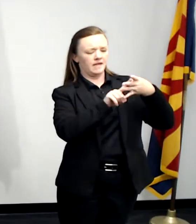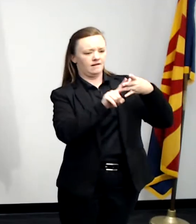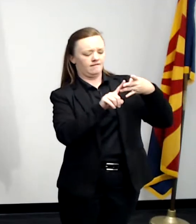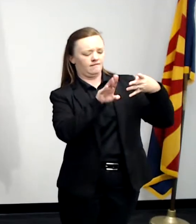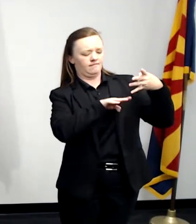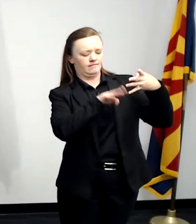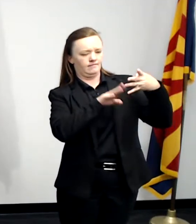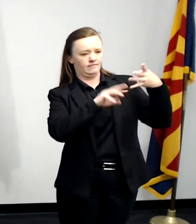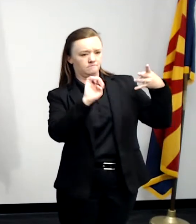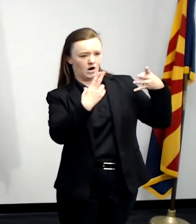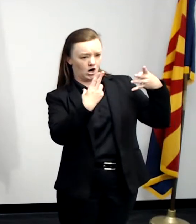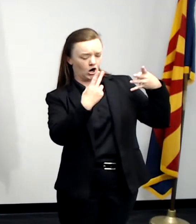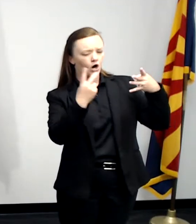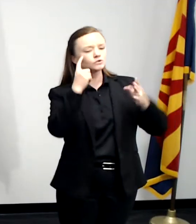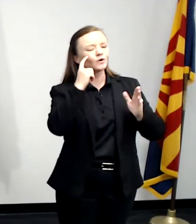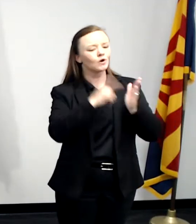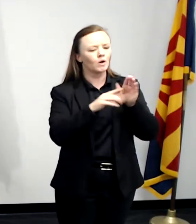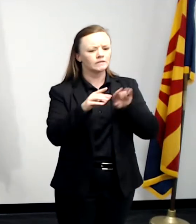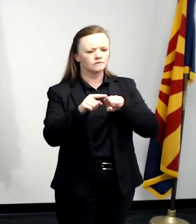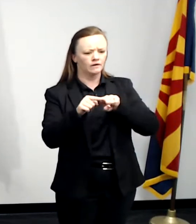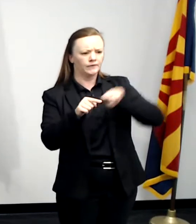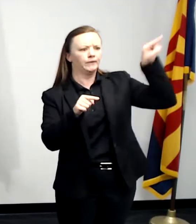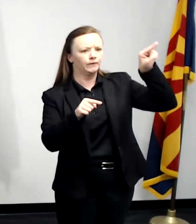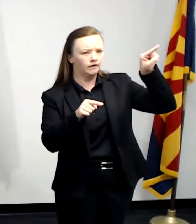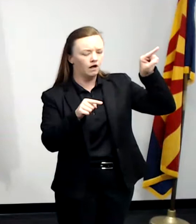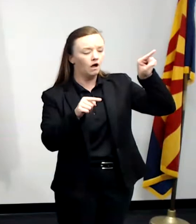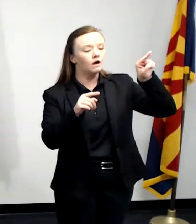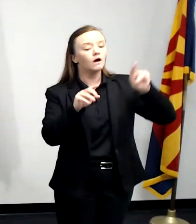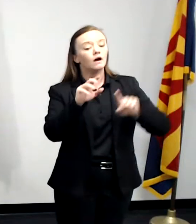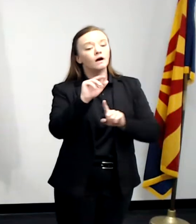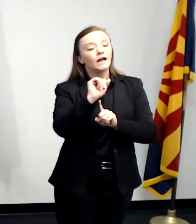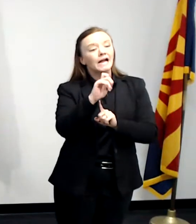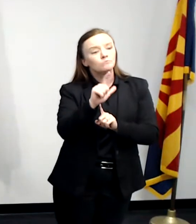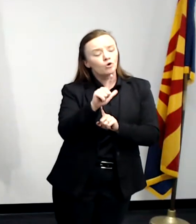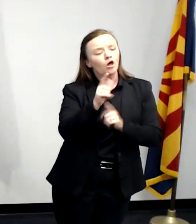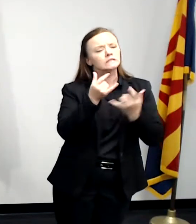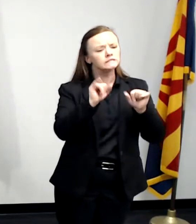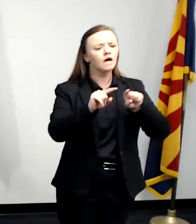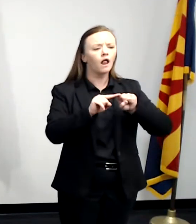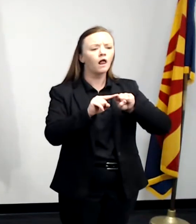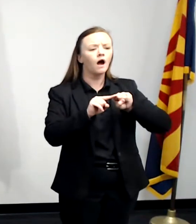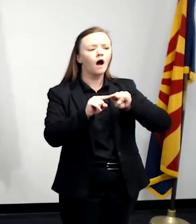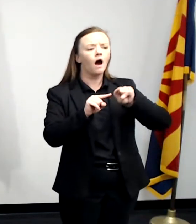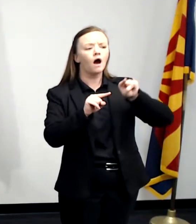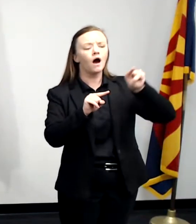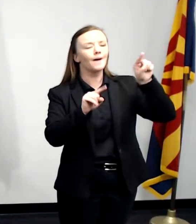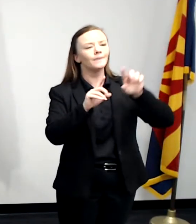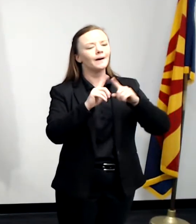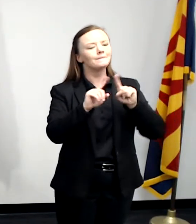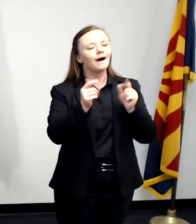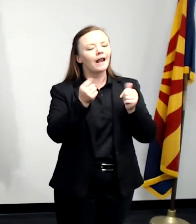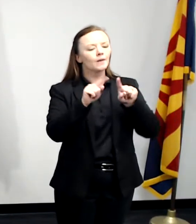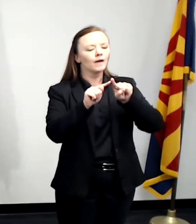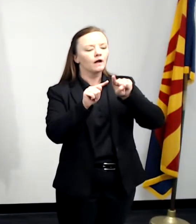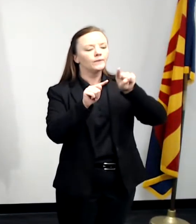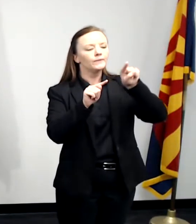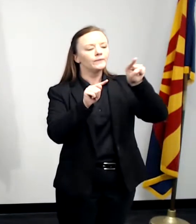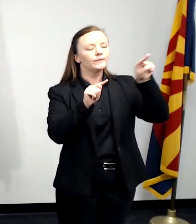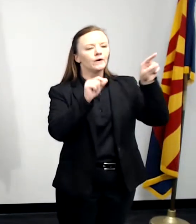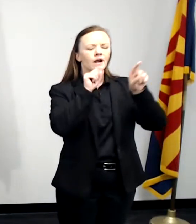March. And then when you get to early April, you can see that the slope of that line declines just a little bit.